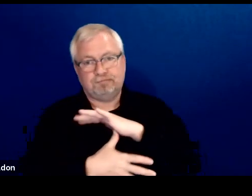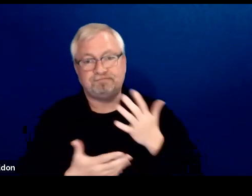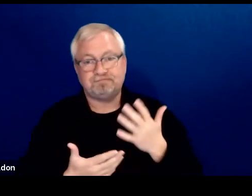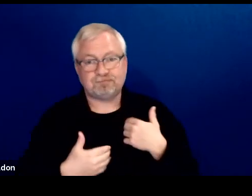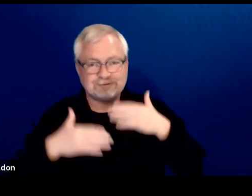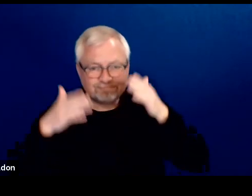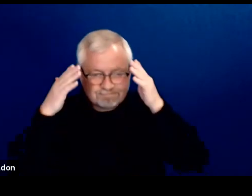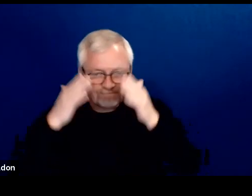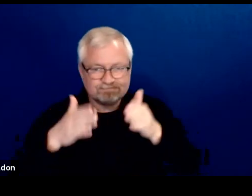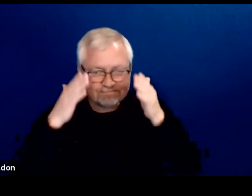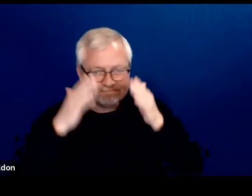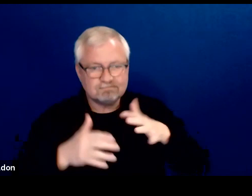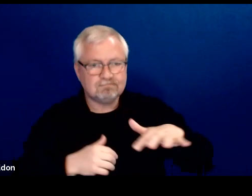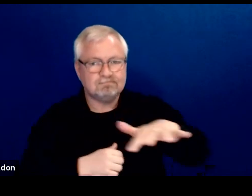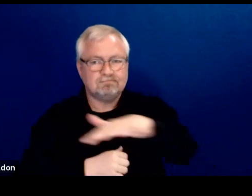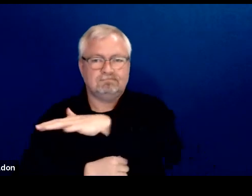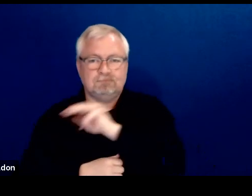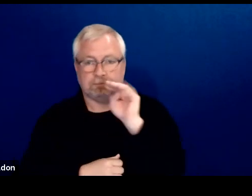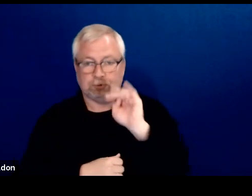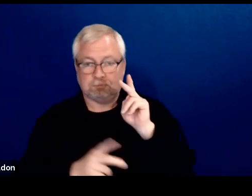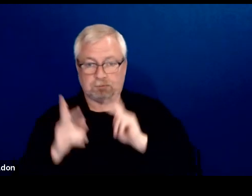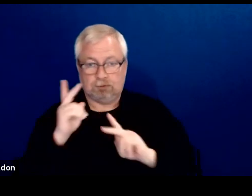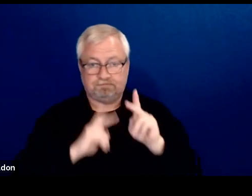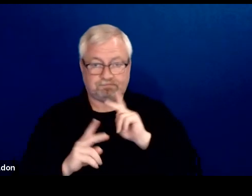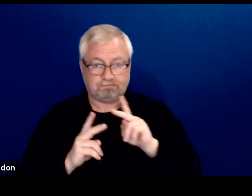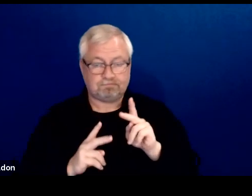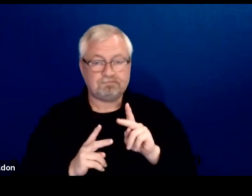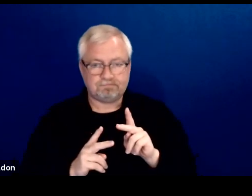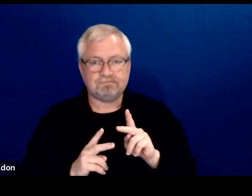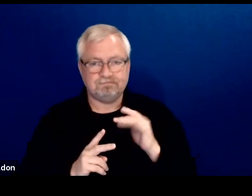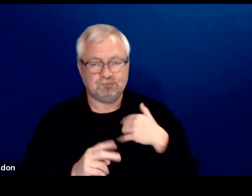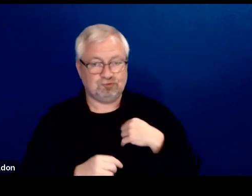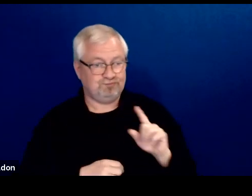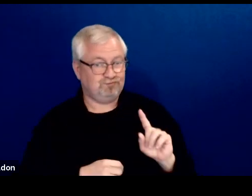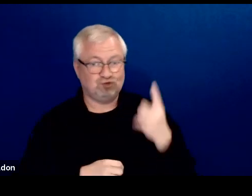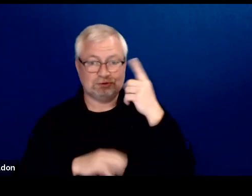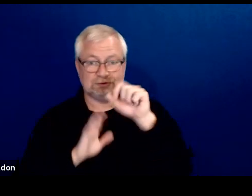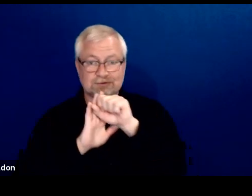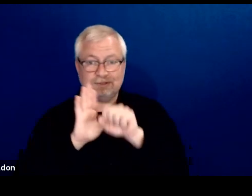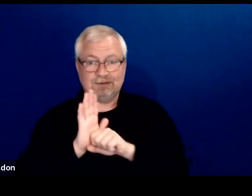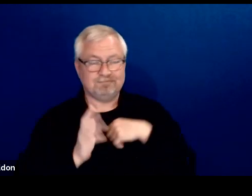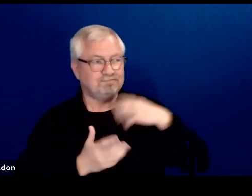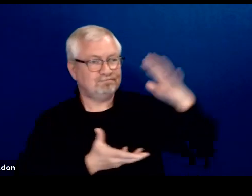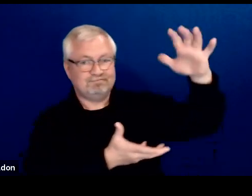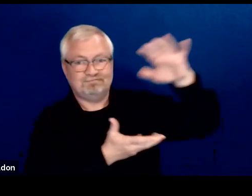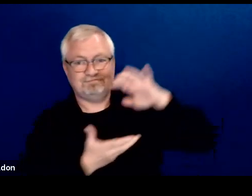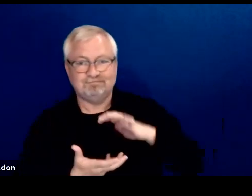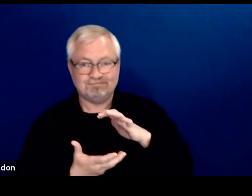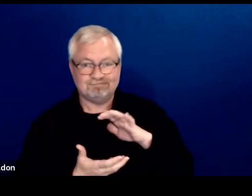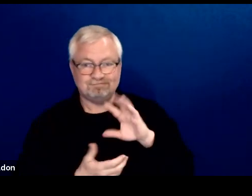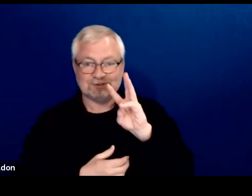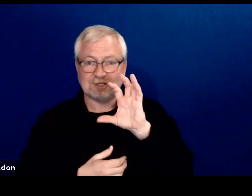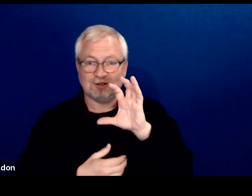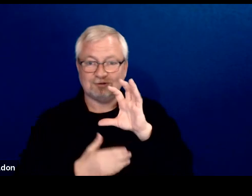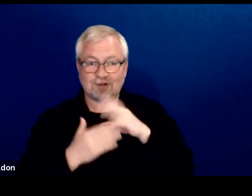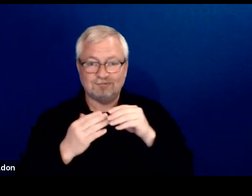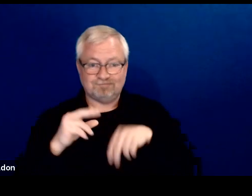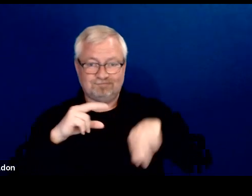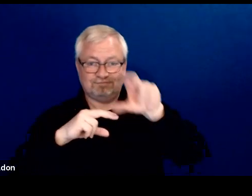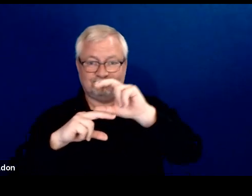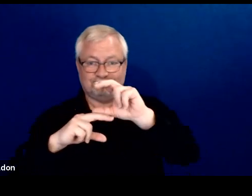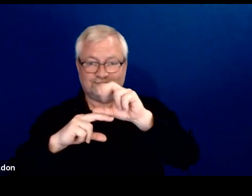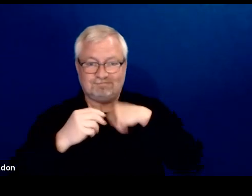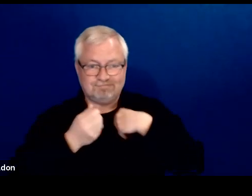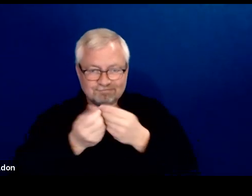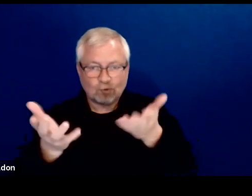time. We are among the first, if not the first state, to be able to process these additional $600 payments that came in through the Federal CARES Act.